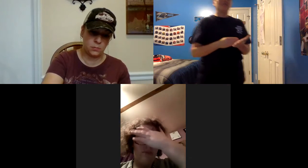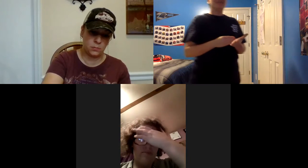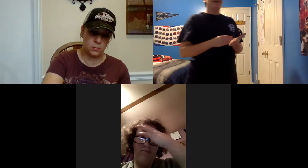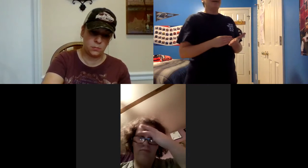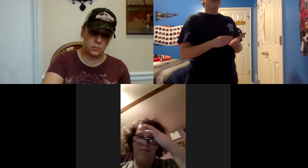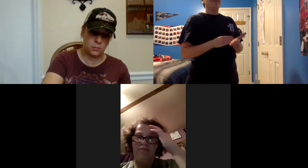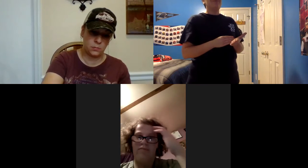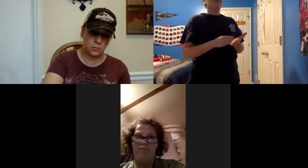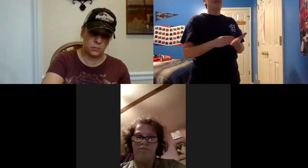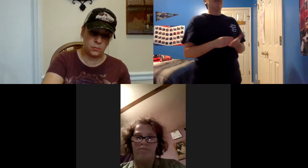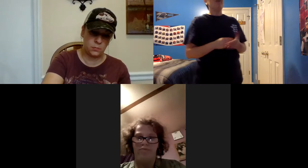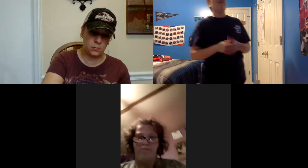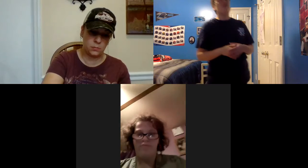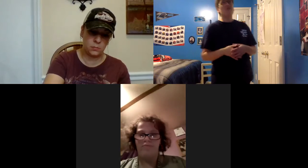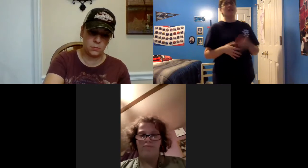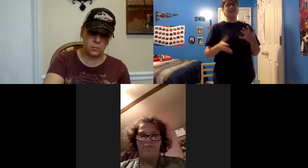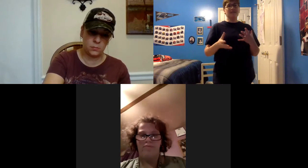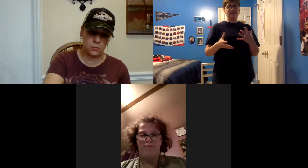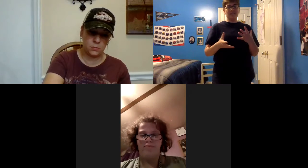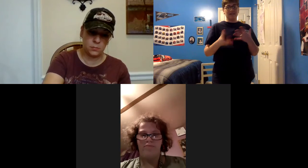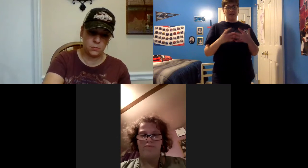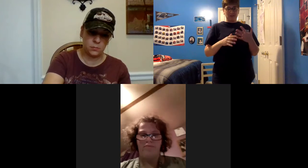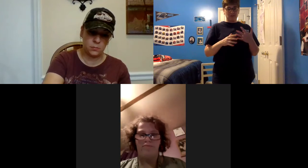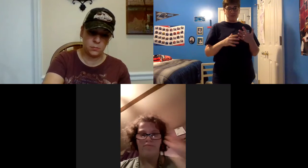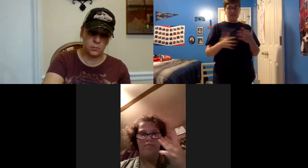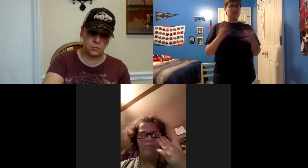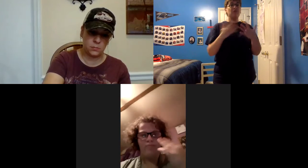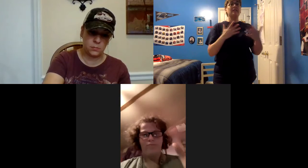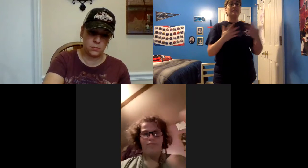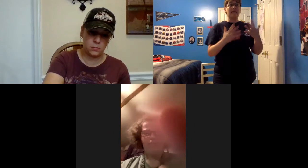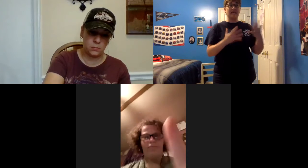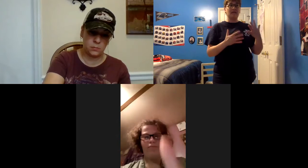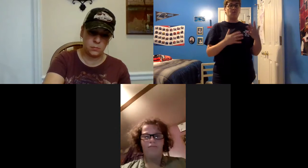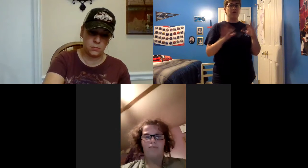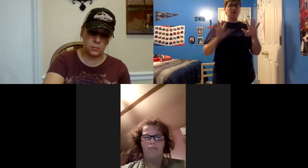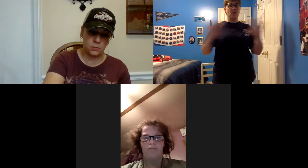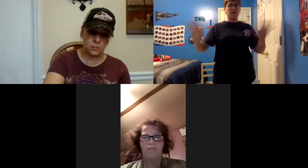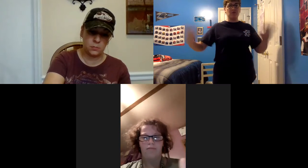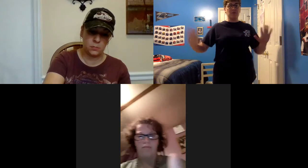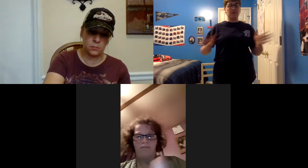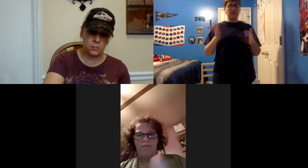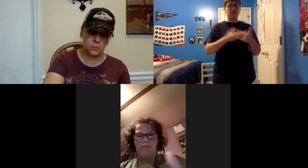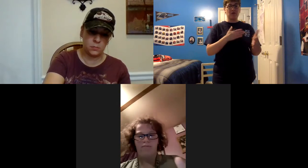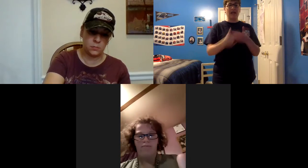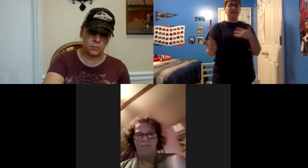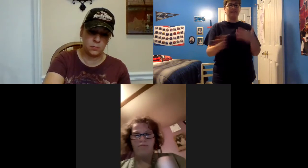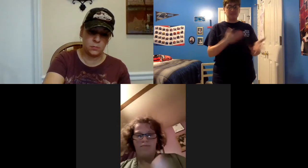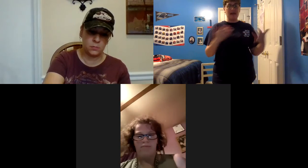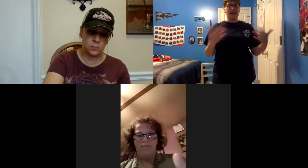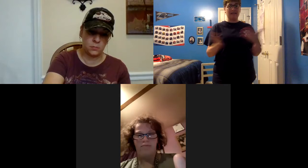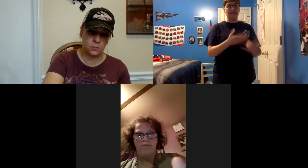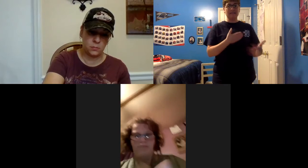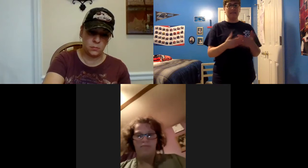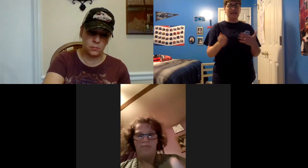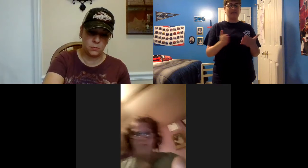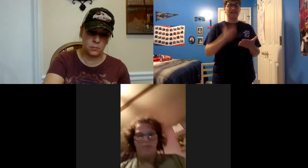And, if you're in a classroom setting, or you're in a setting where you don't want other people to hear your hands